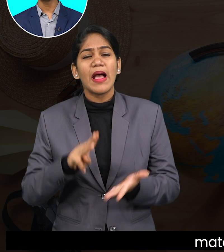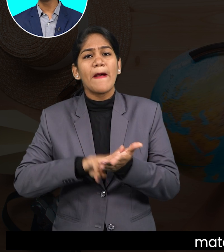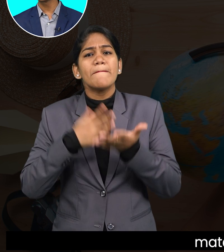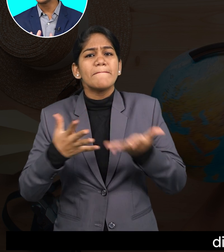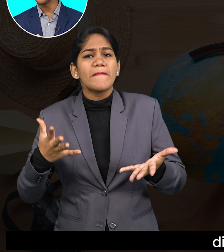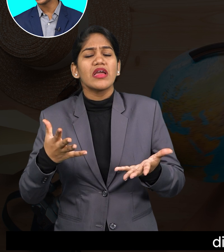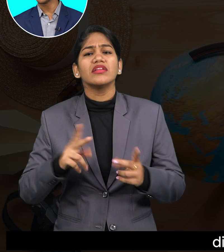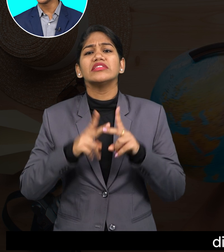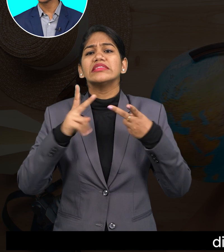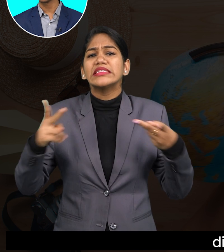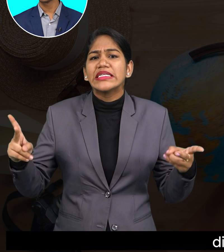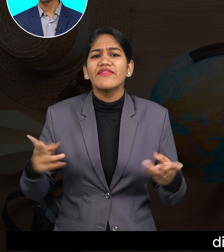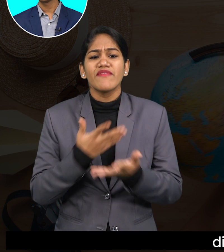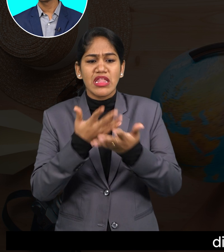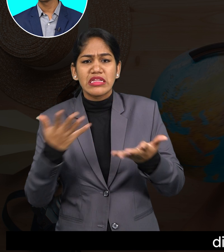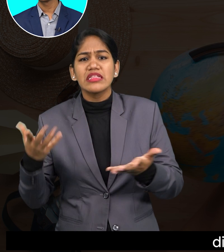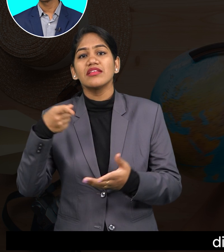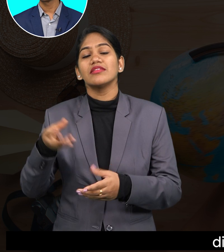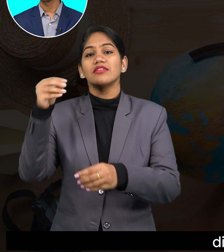materials are used for different objects.